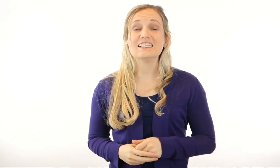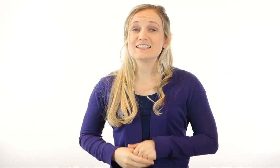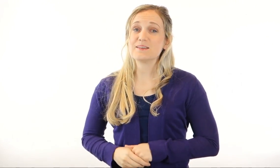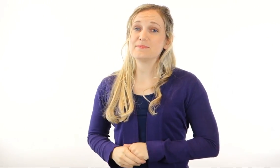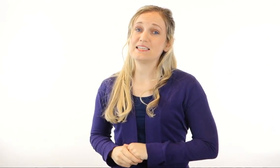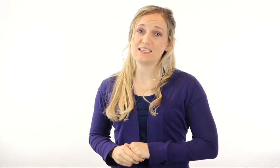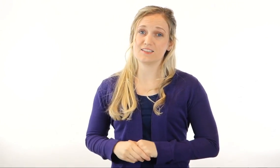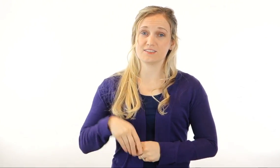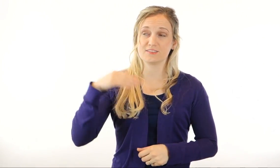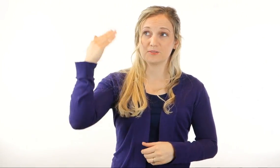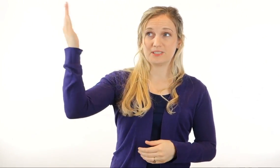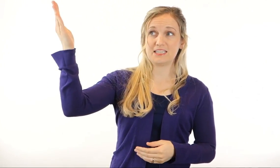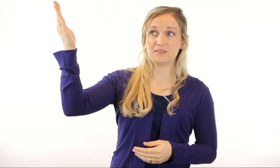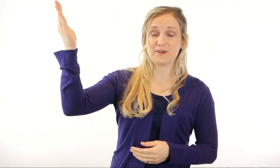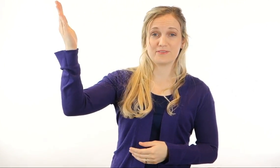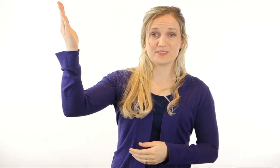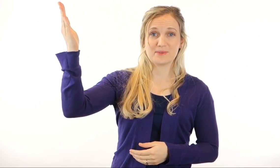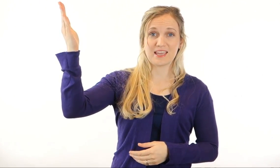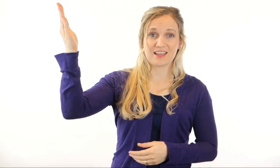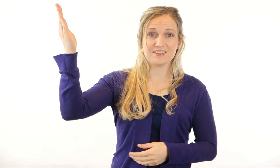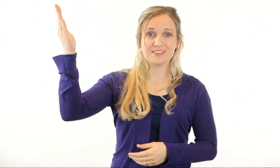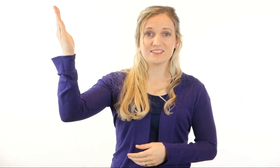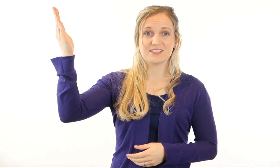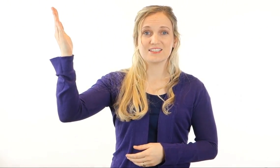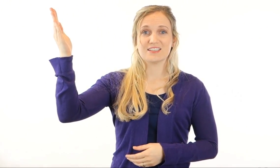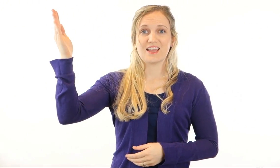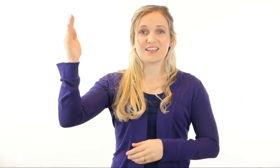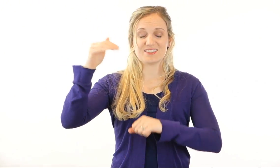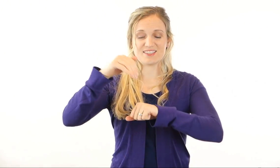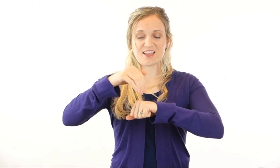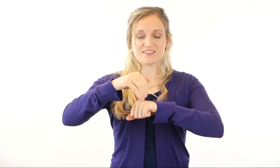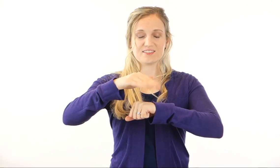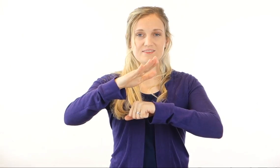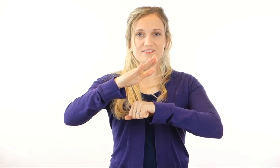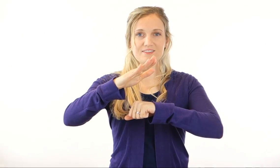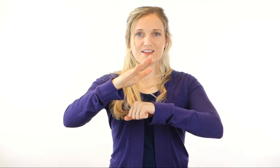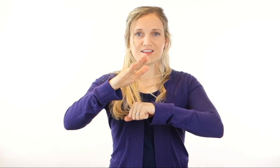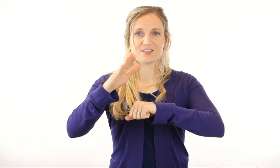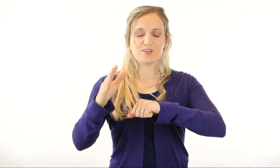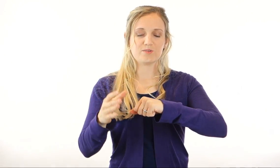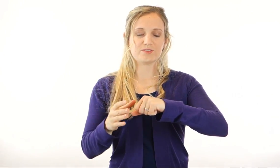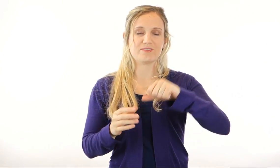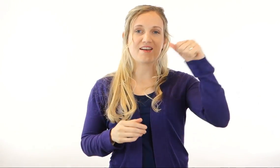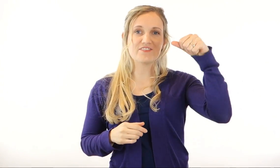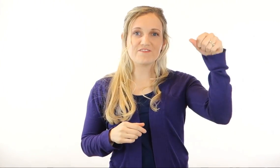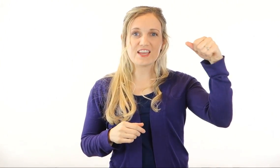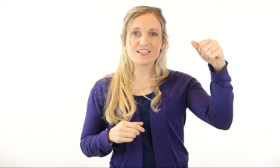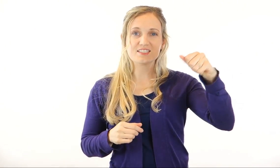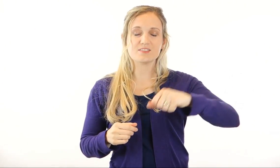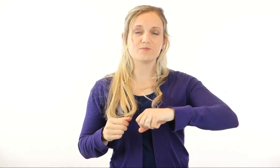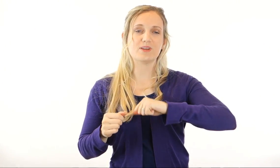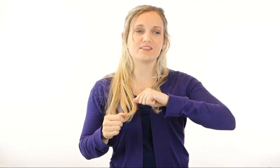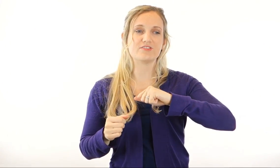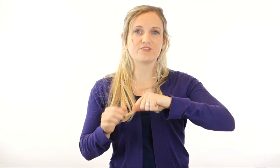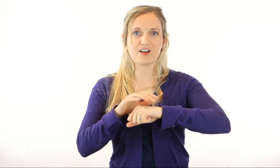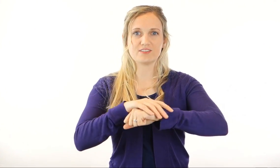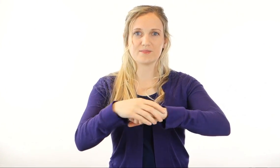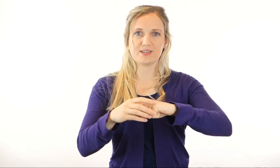has sent me here. So he, reference him again, has sent. So you can have a fist with your non-dominant